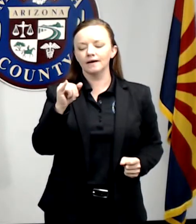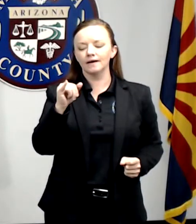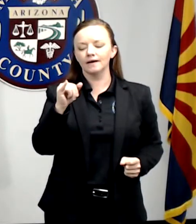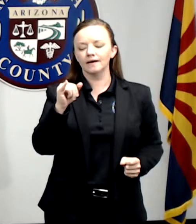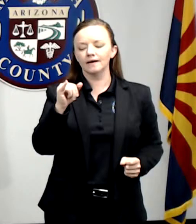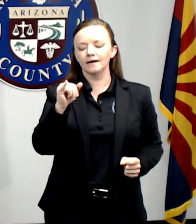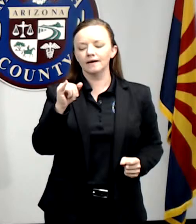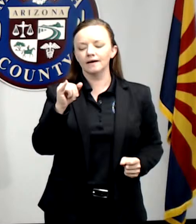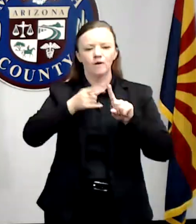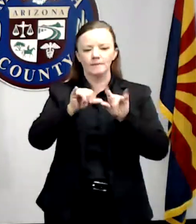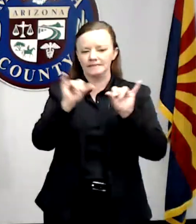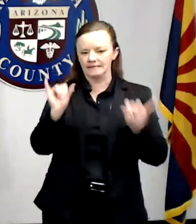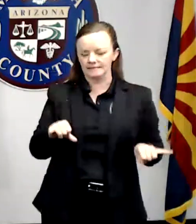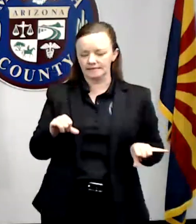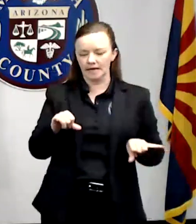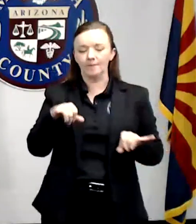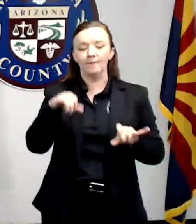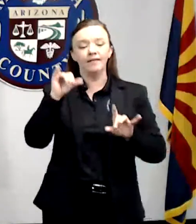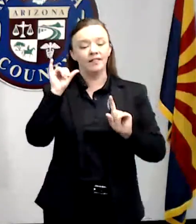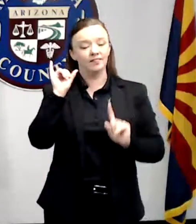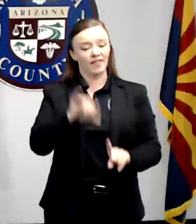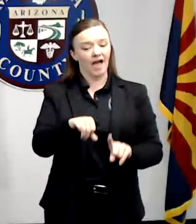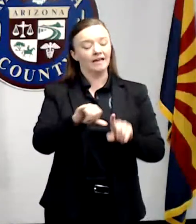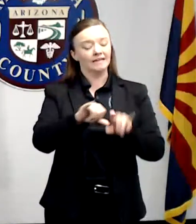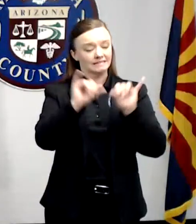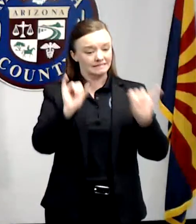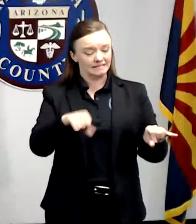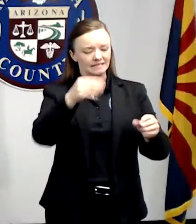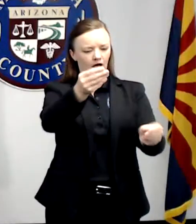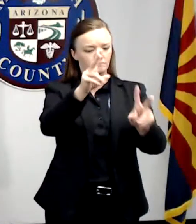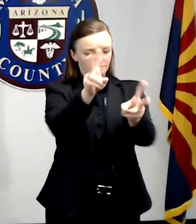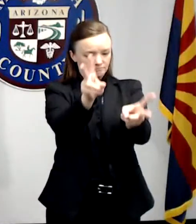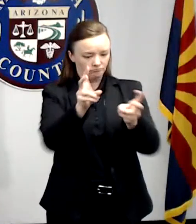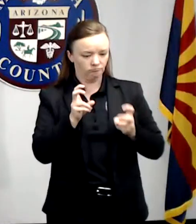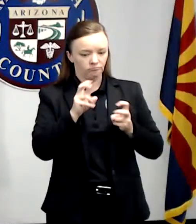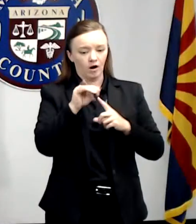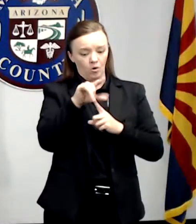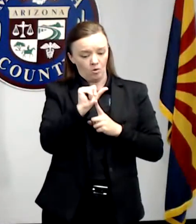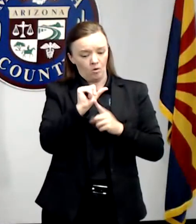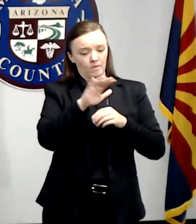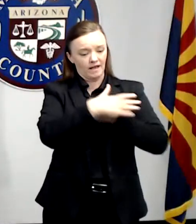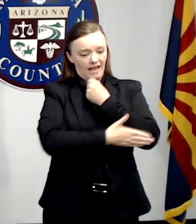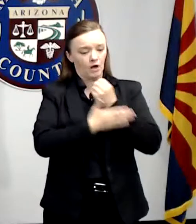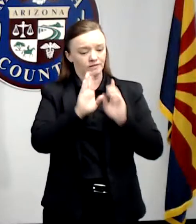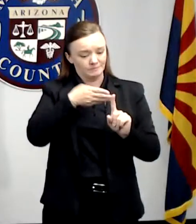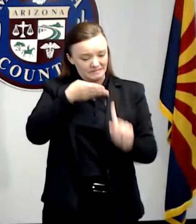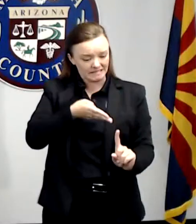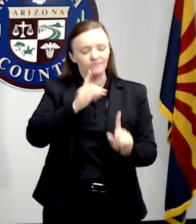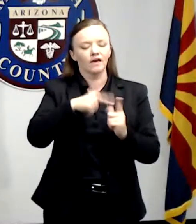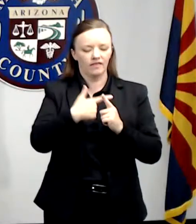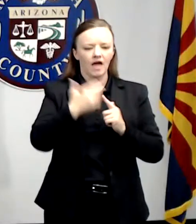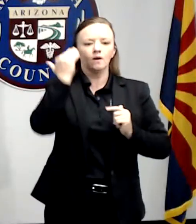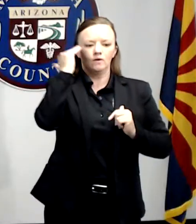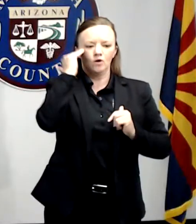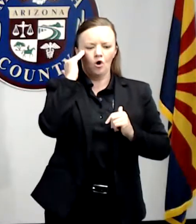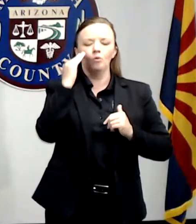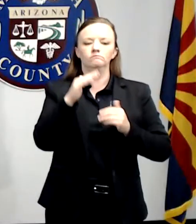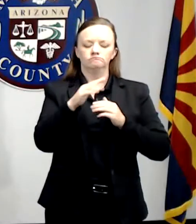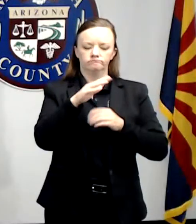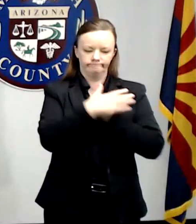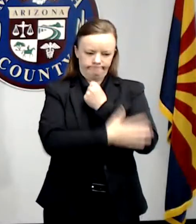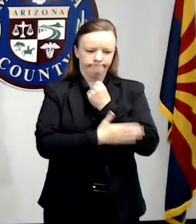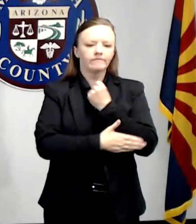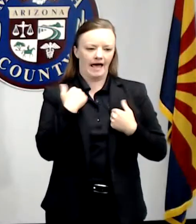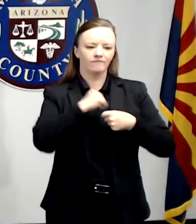And that's where the Maricopa County investigator first learns about a positive case of COVID-19. So the investigator will review